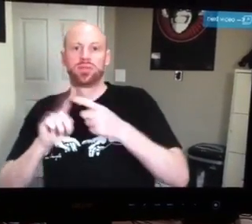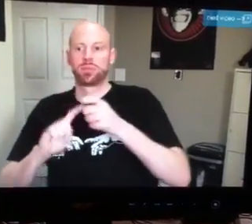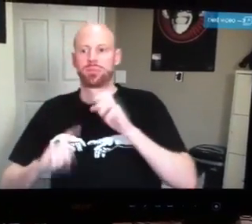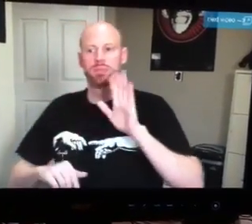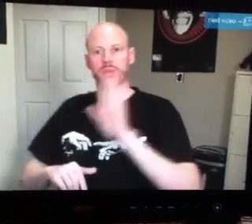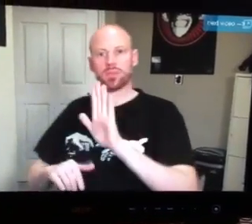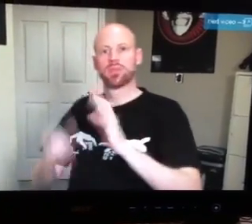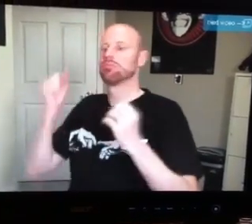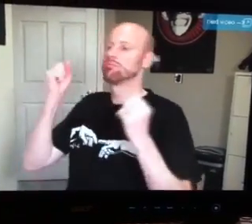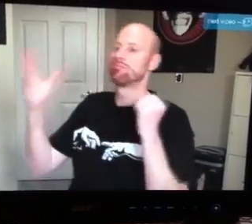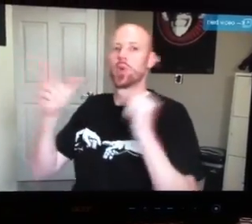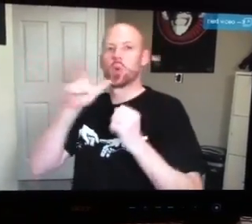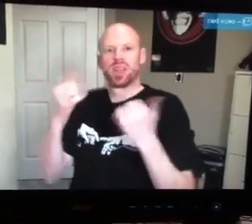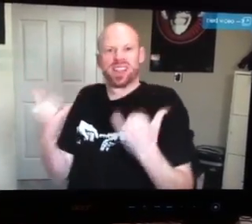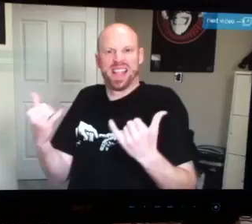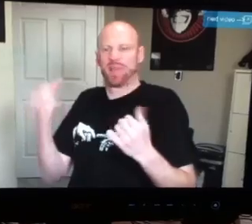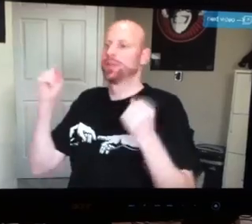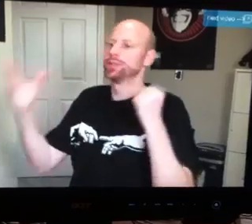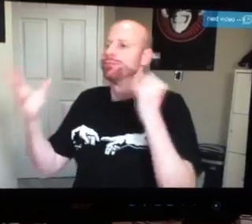be discussing the signer's perspective.